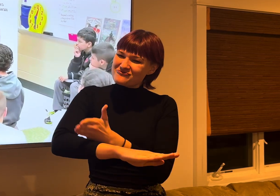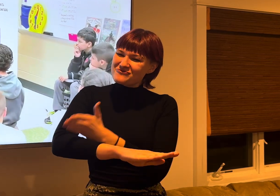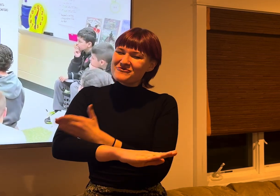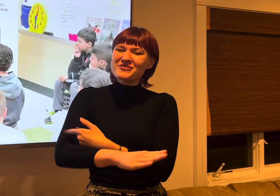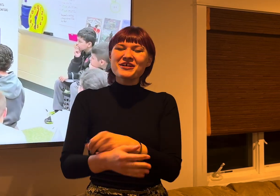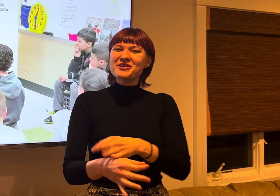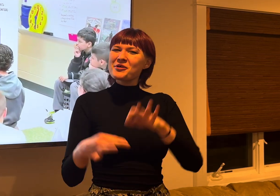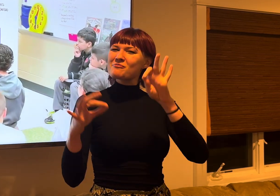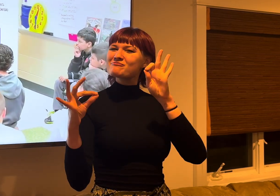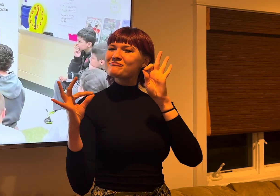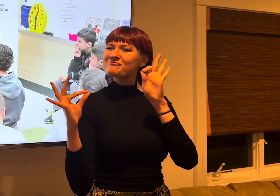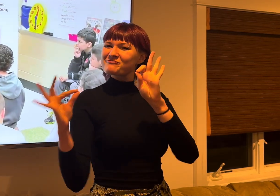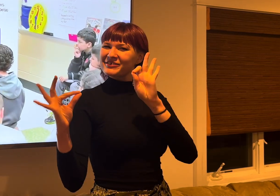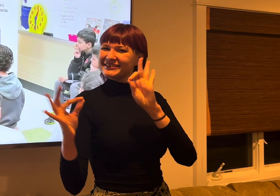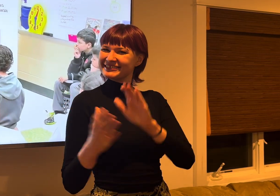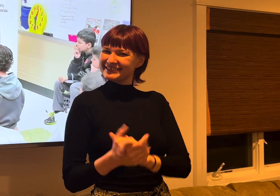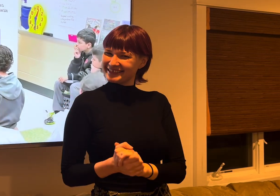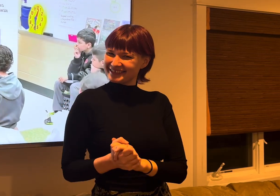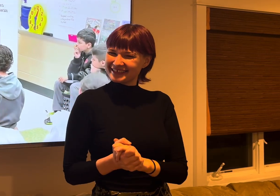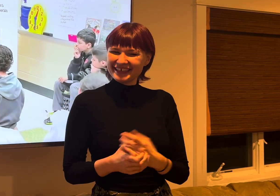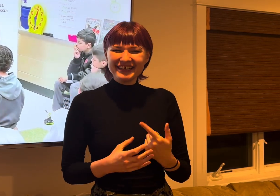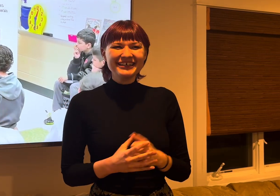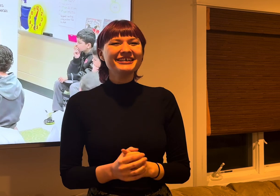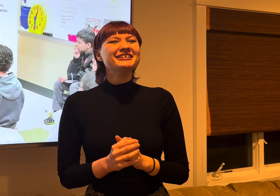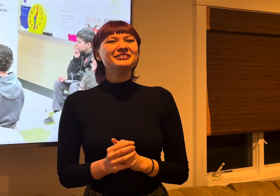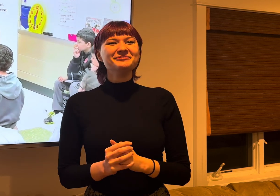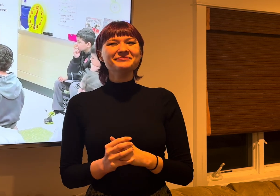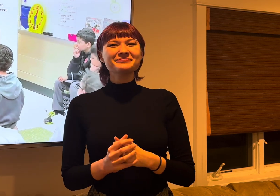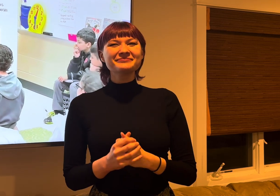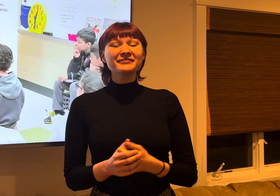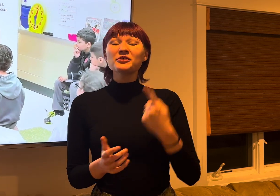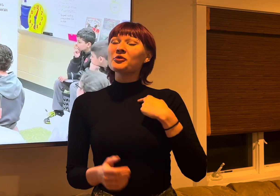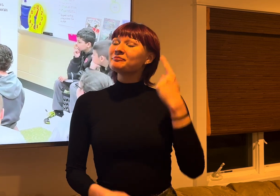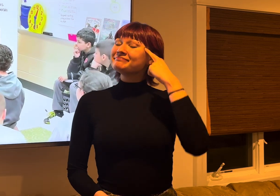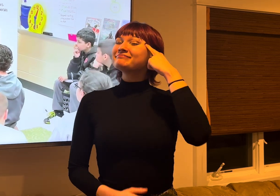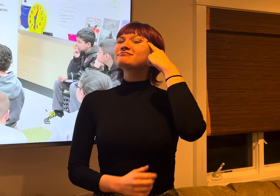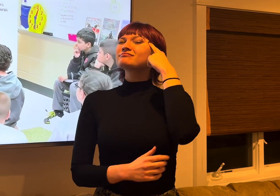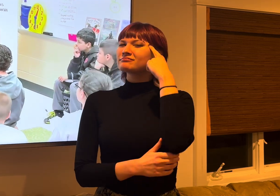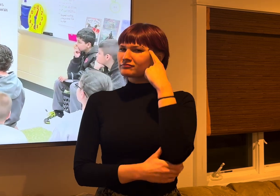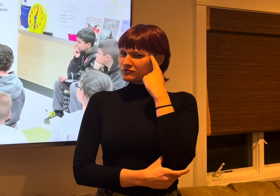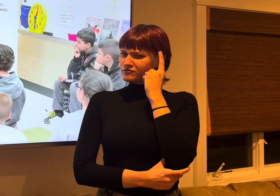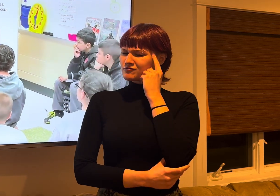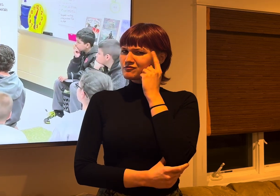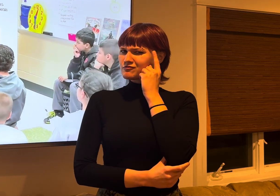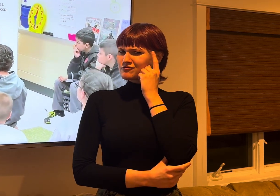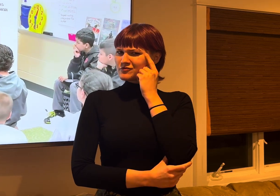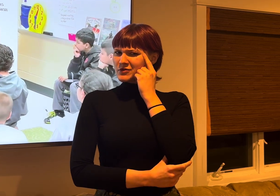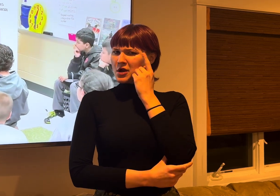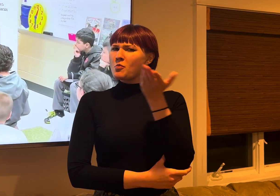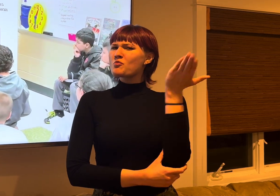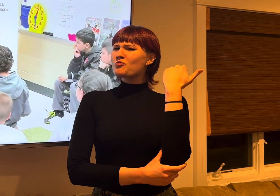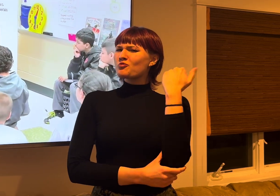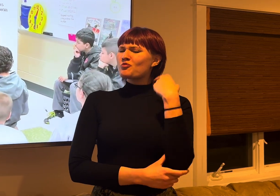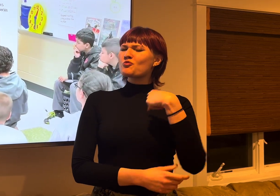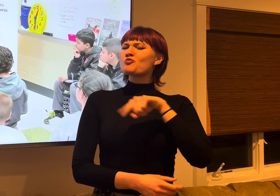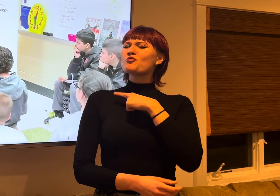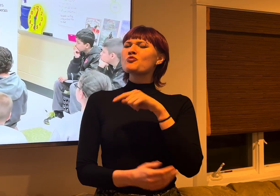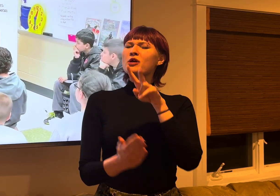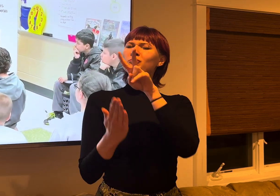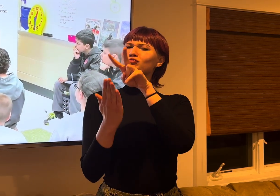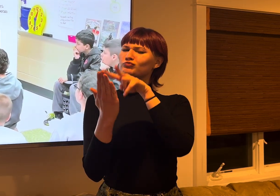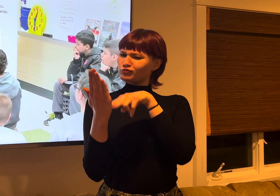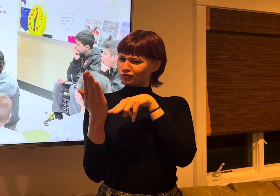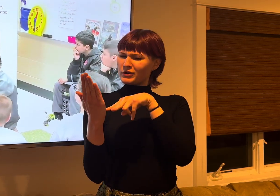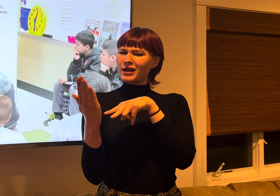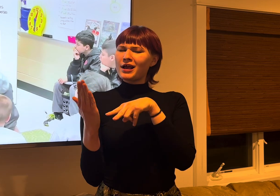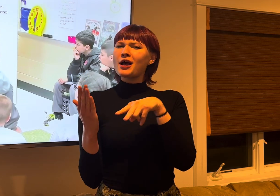the better we get at it, okay? So I thought, well, we've read George Washington's Socks, right? And we